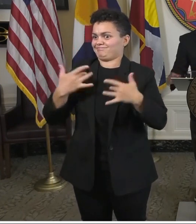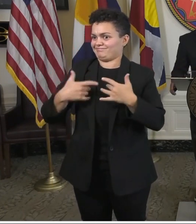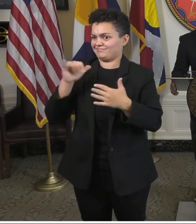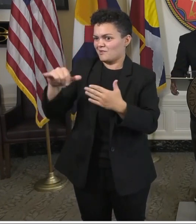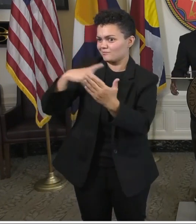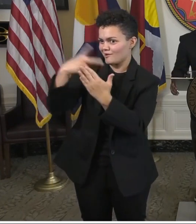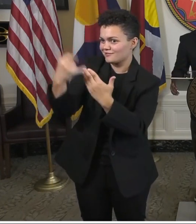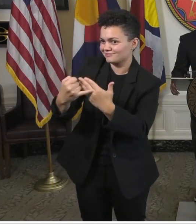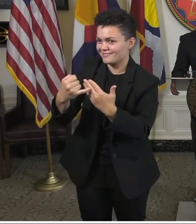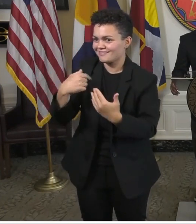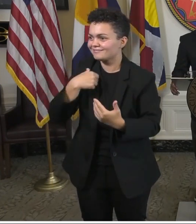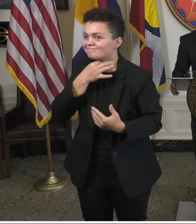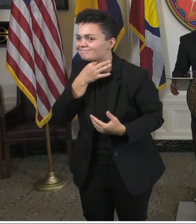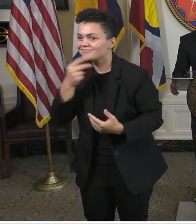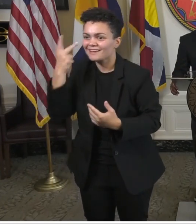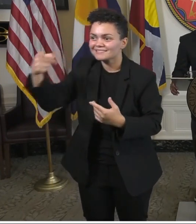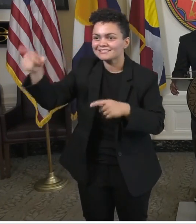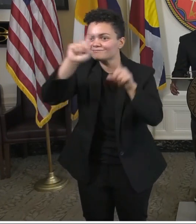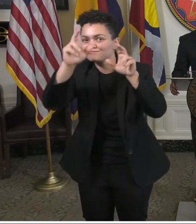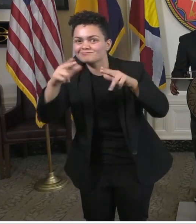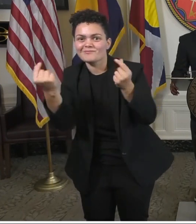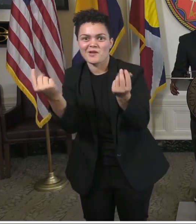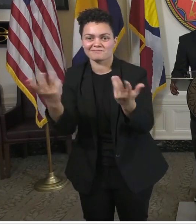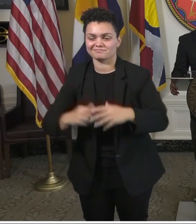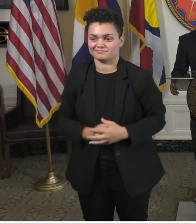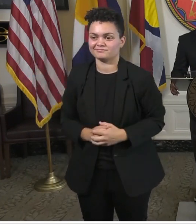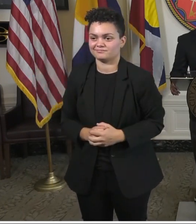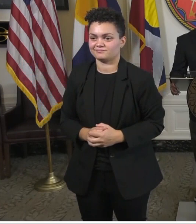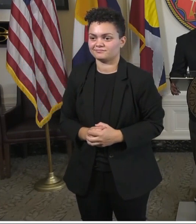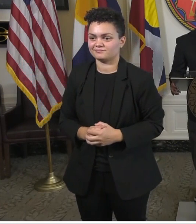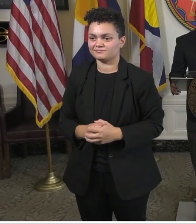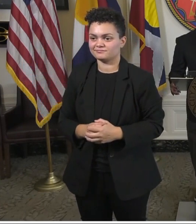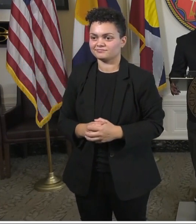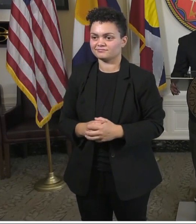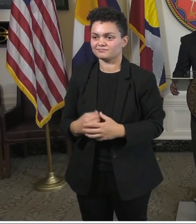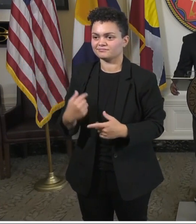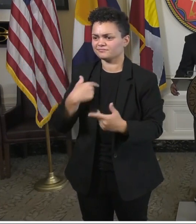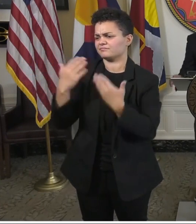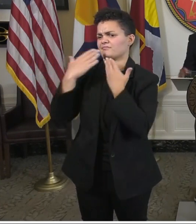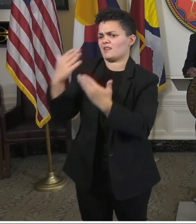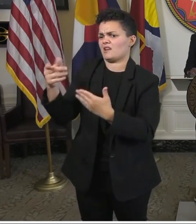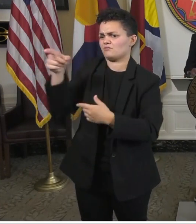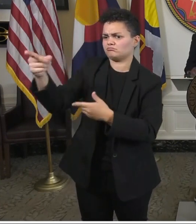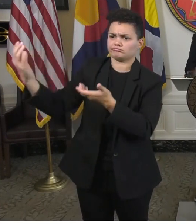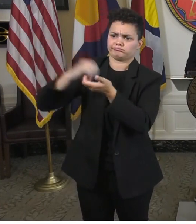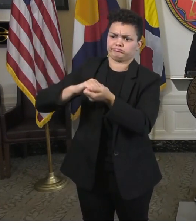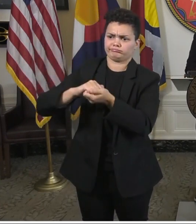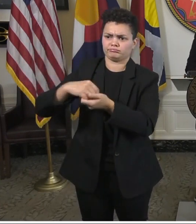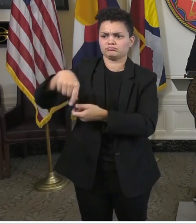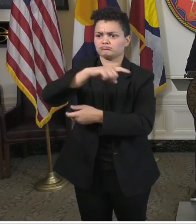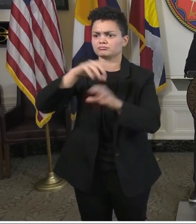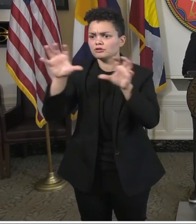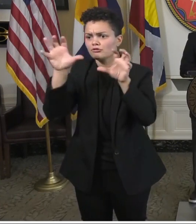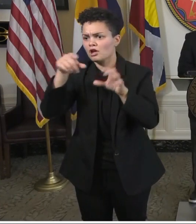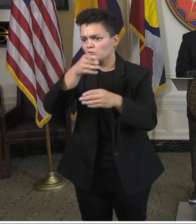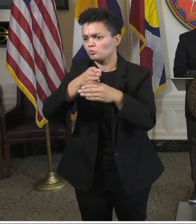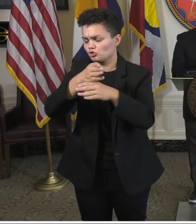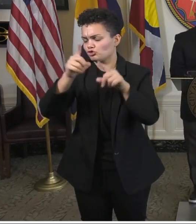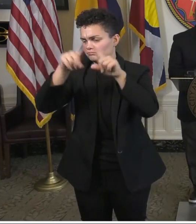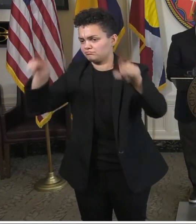Arts have leaned in and have graciously agreed to partner with us to decorate these boards while they're up and while we work to comply with the